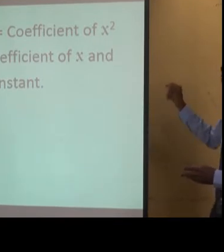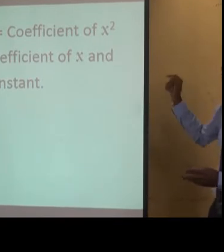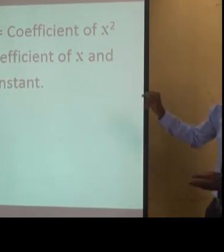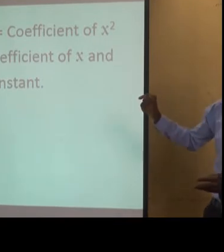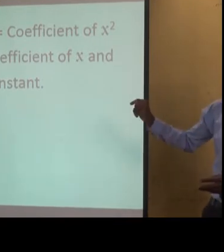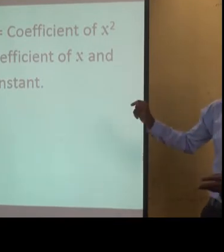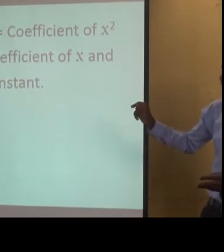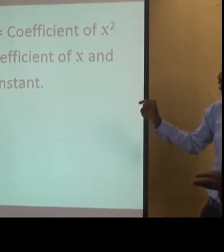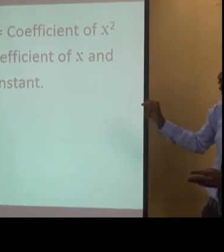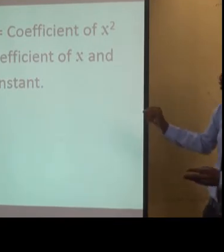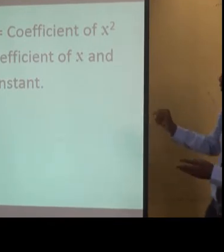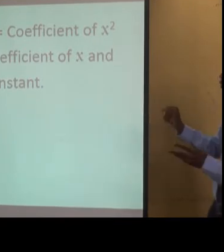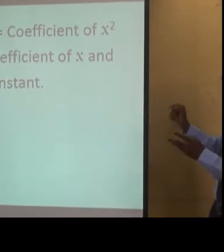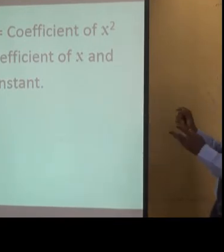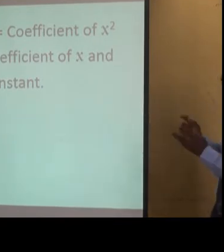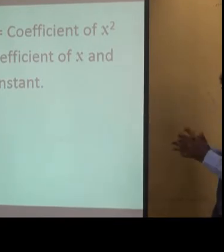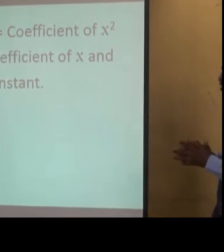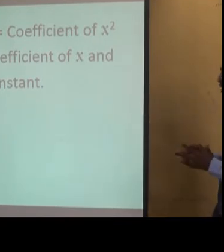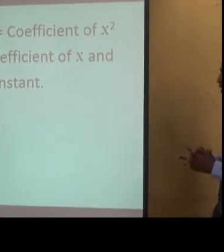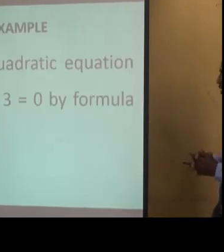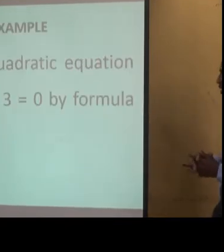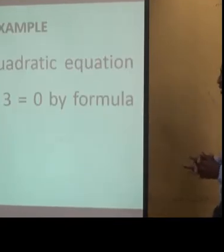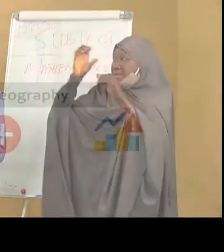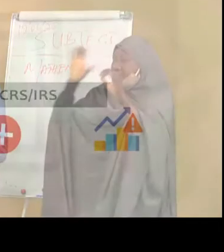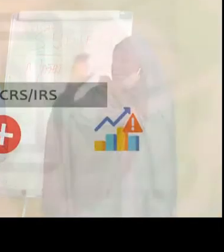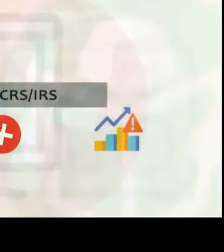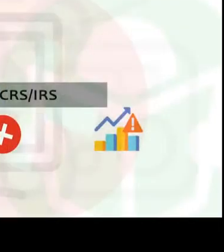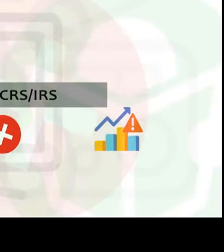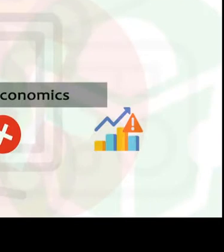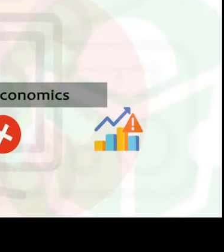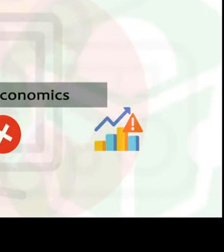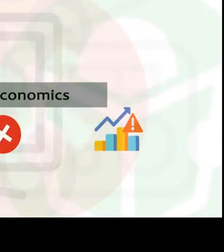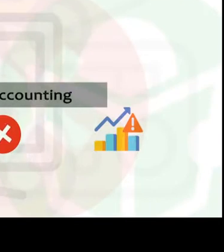x, and c is equals to the constant.